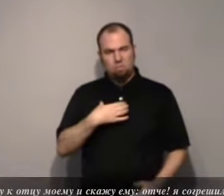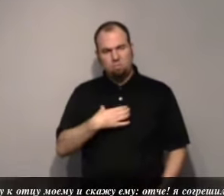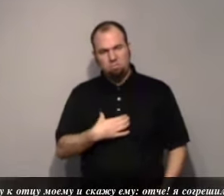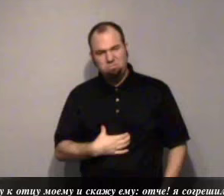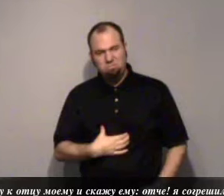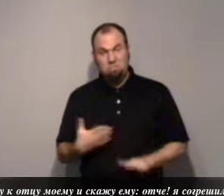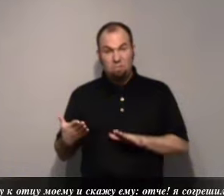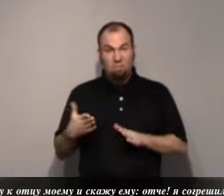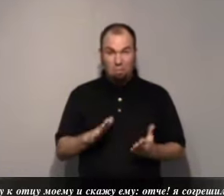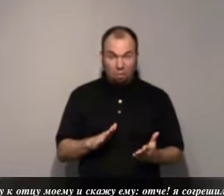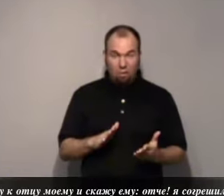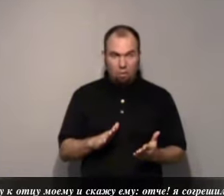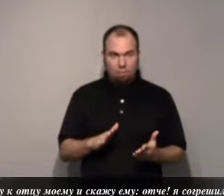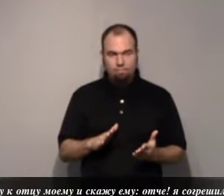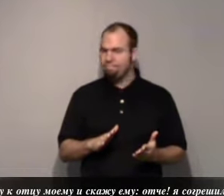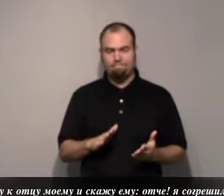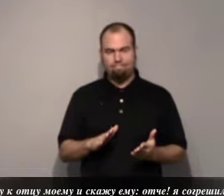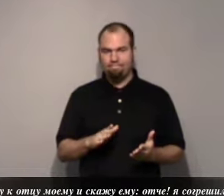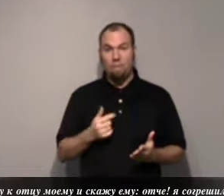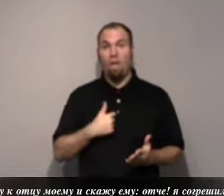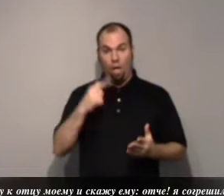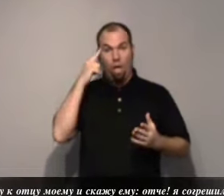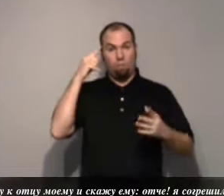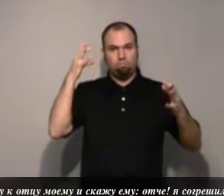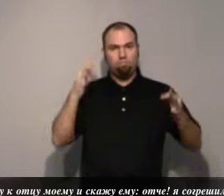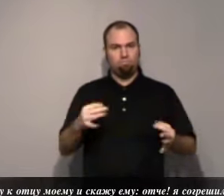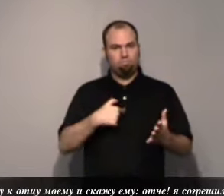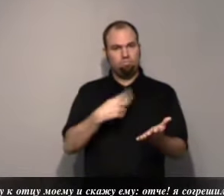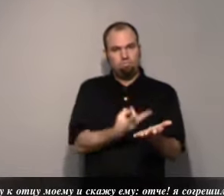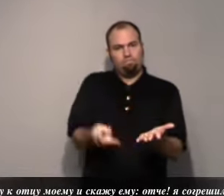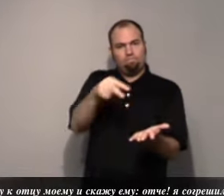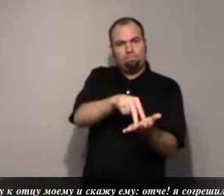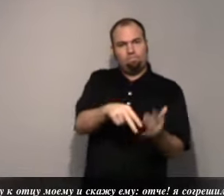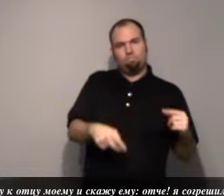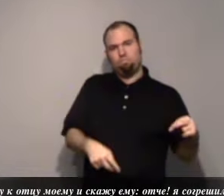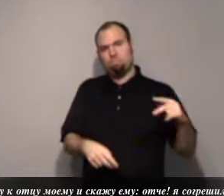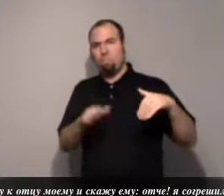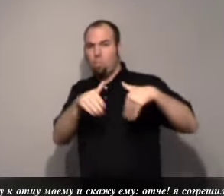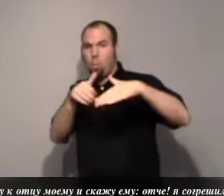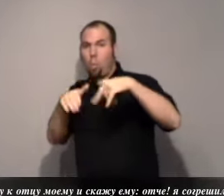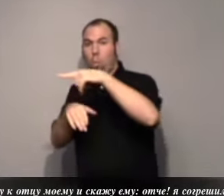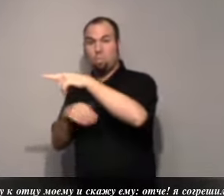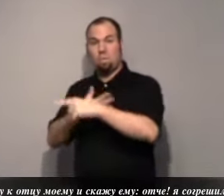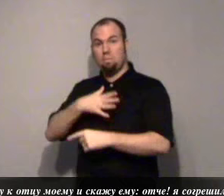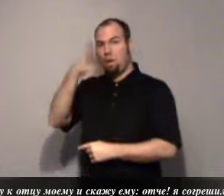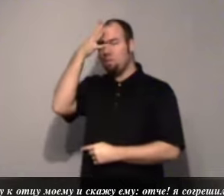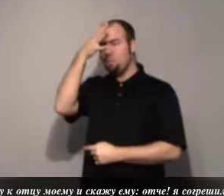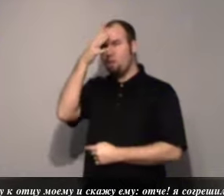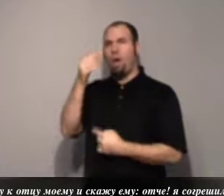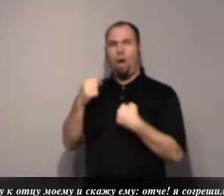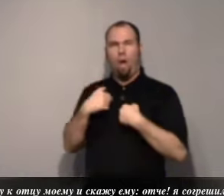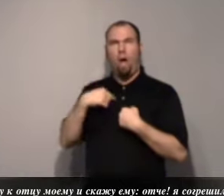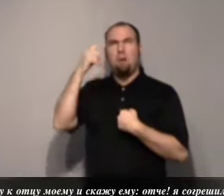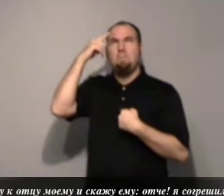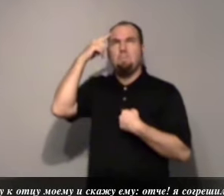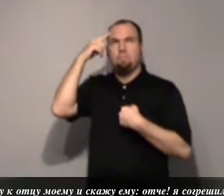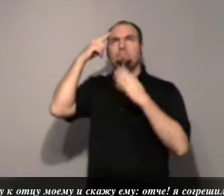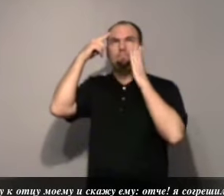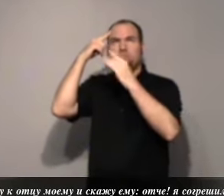I will arise and go to my father and will say to him, Father, I have sinned against heaven